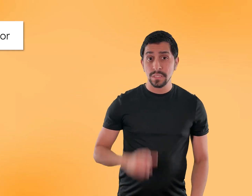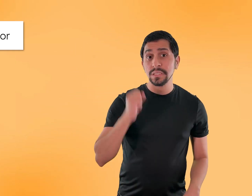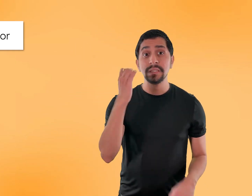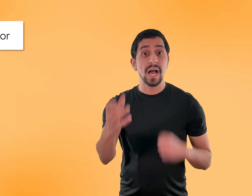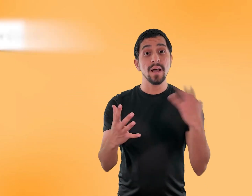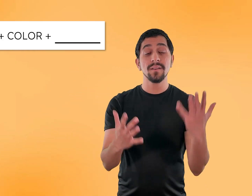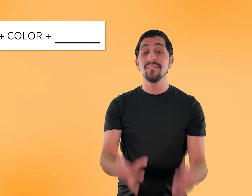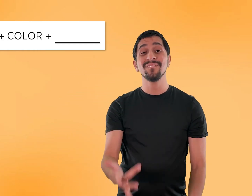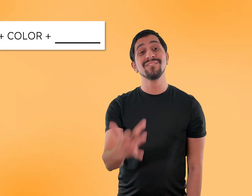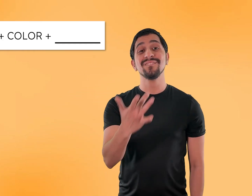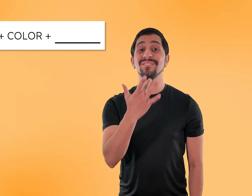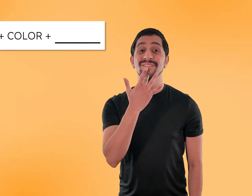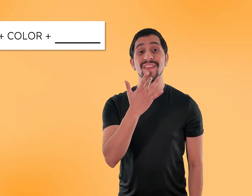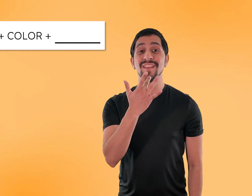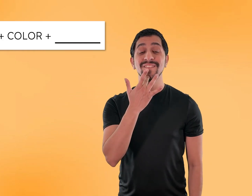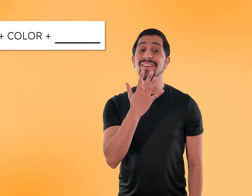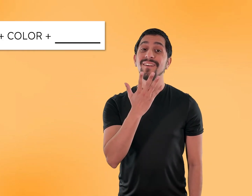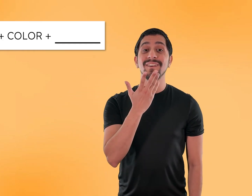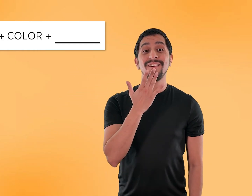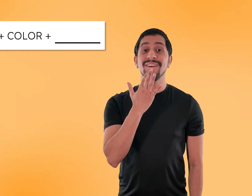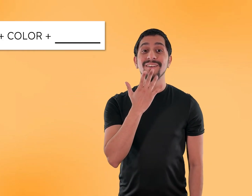To sign favorite color,